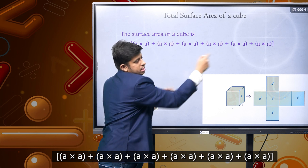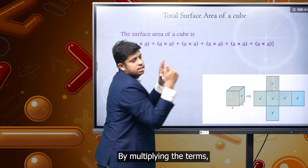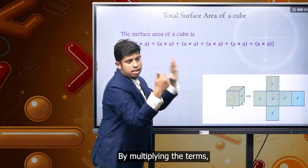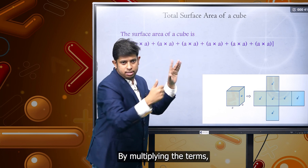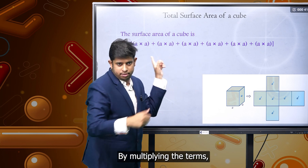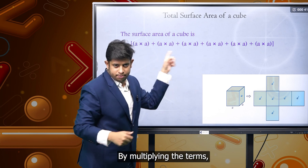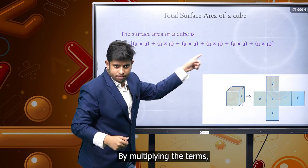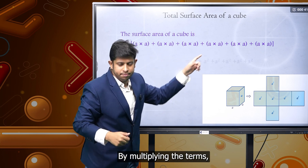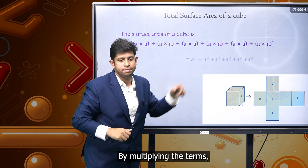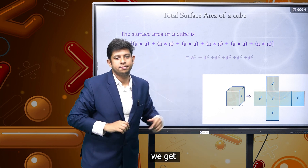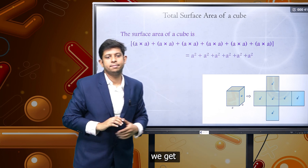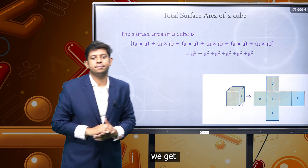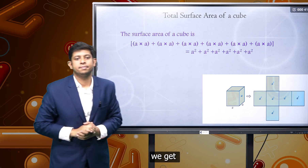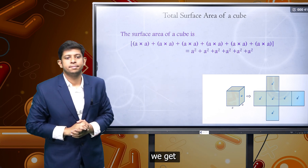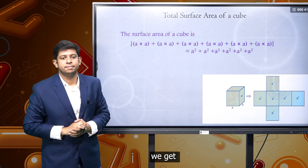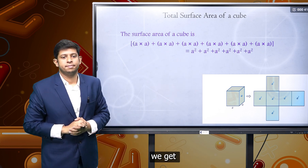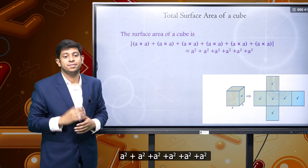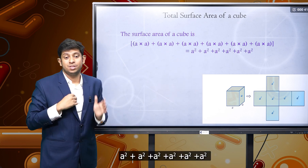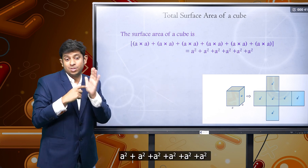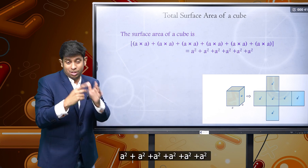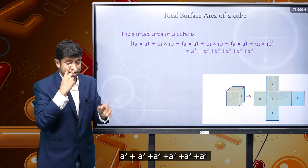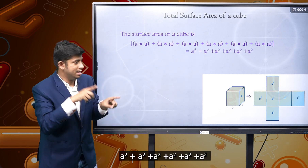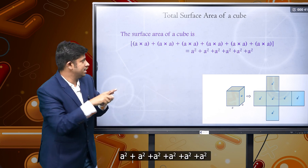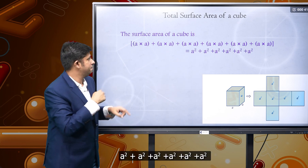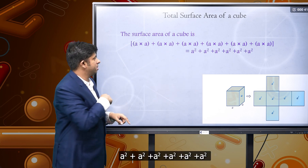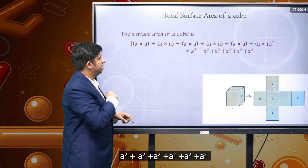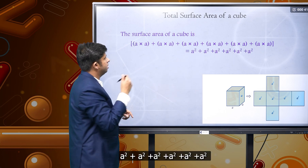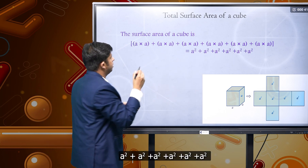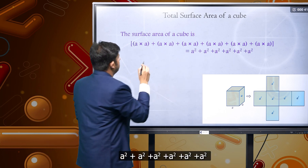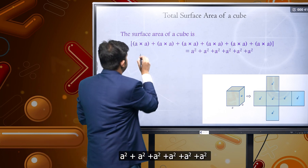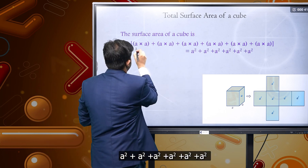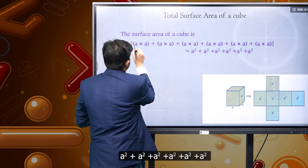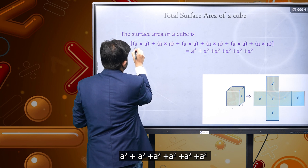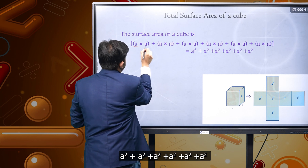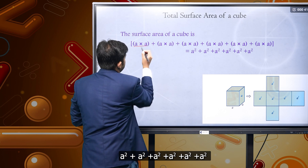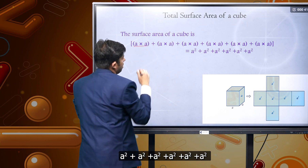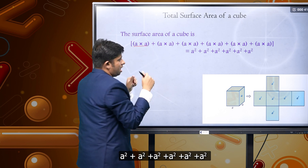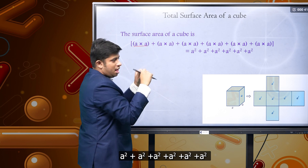By multiplying the terms, we get A square plus A square plus A square plus A square plus A square.